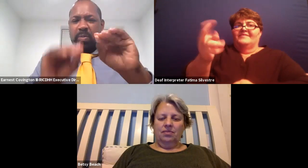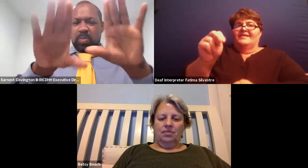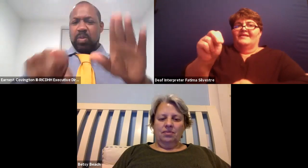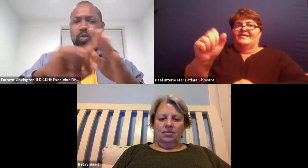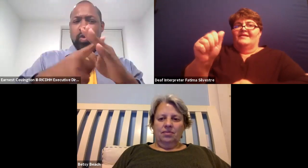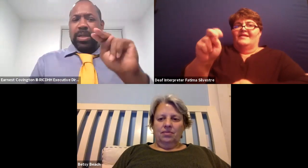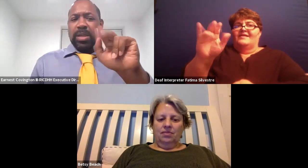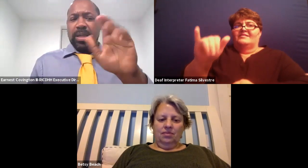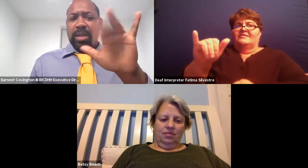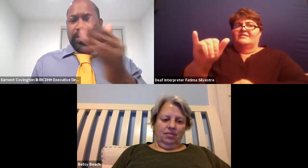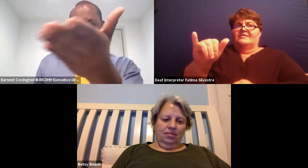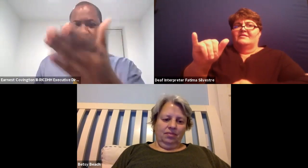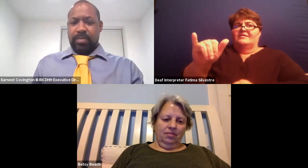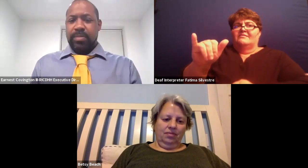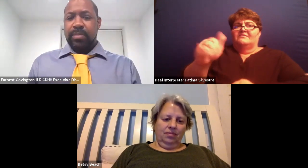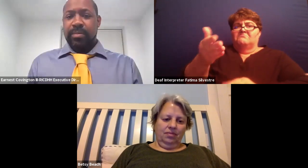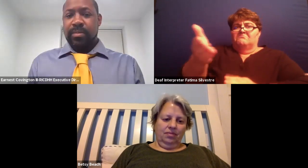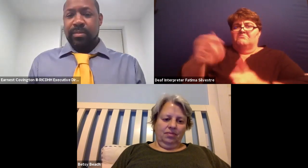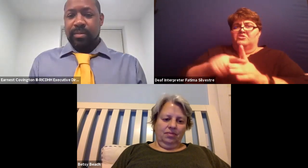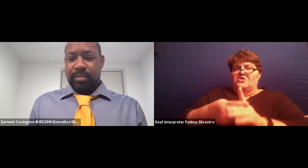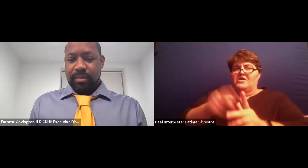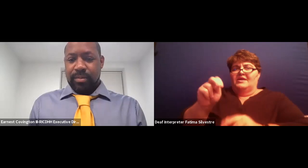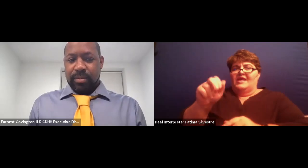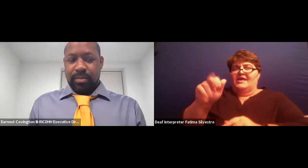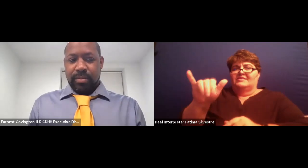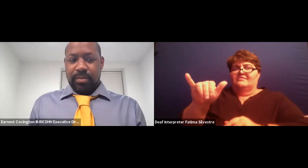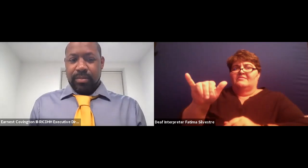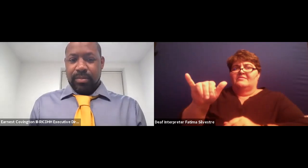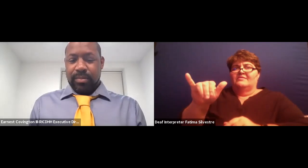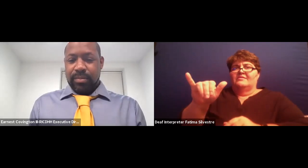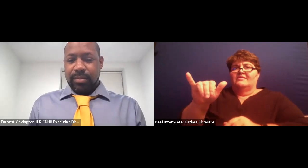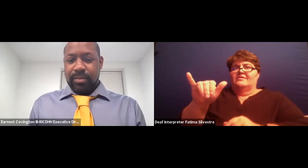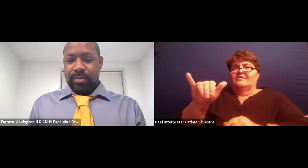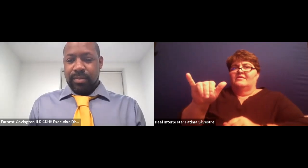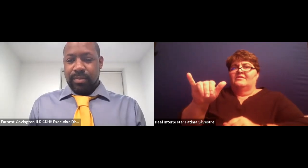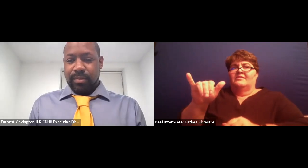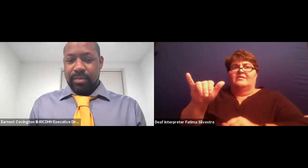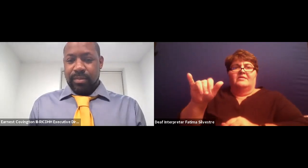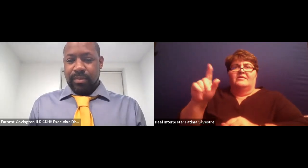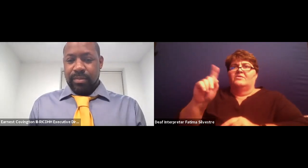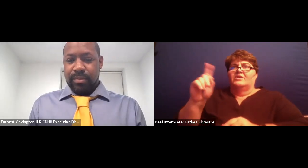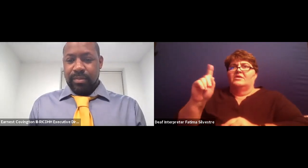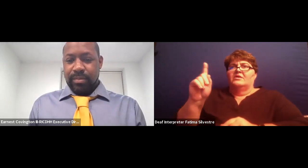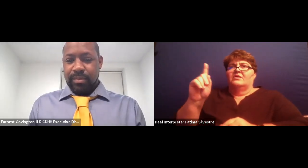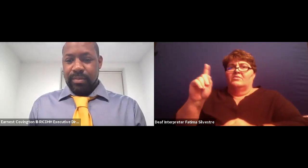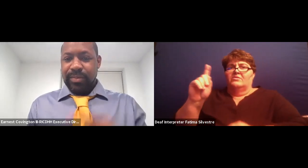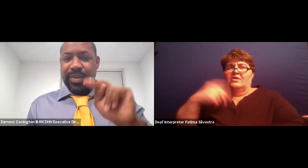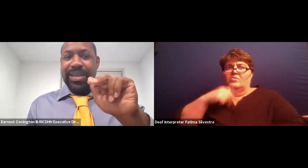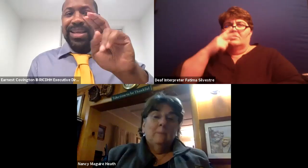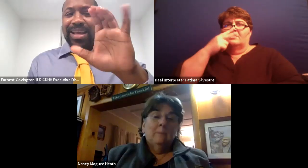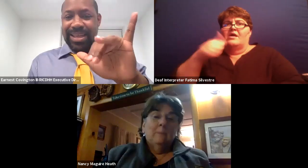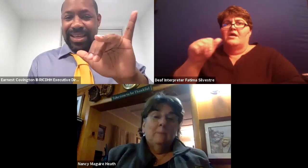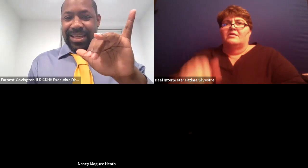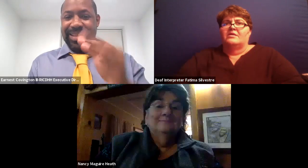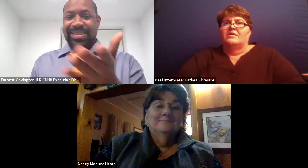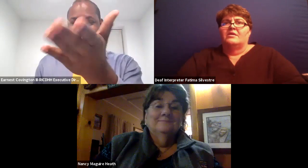gone. Uh, why don't you go ahead and start, Nancy? We'd really like to hear from you.